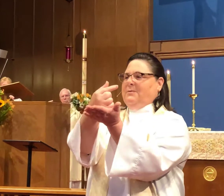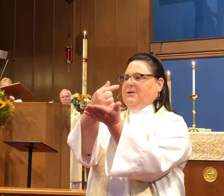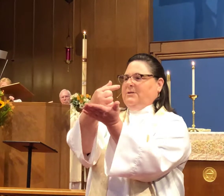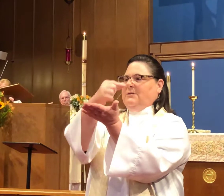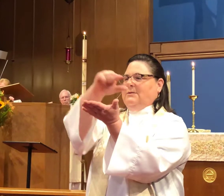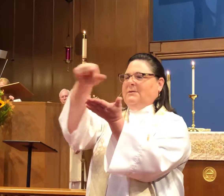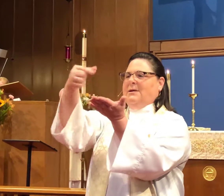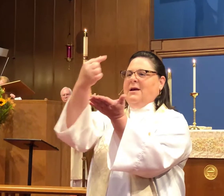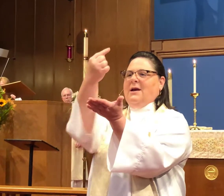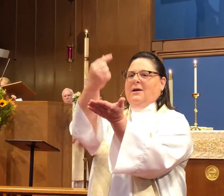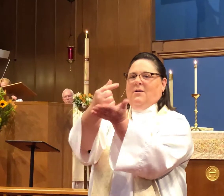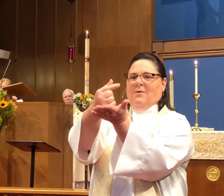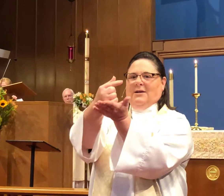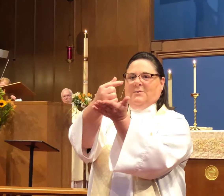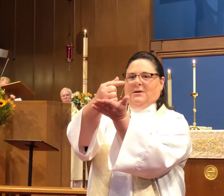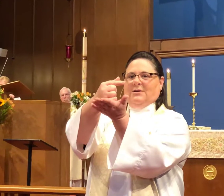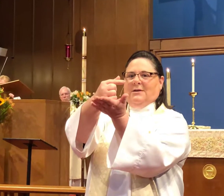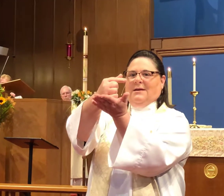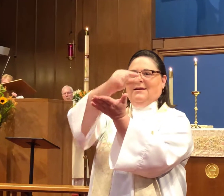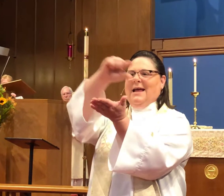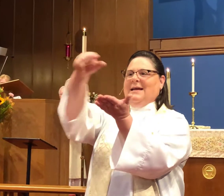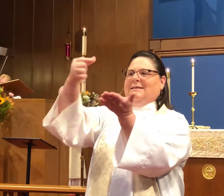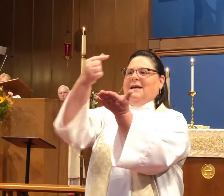Graduation. Graduation. Nice.